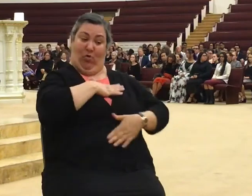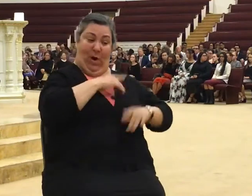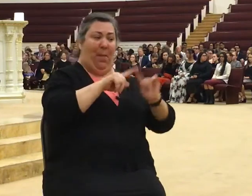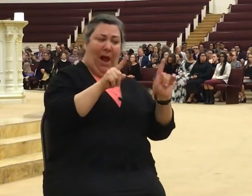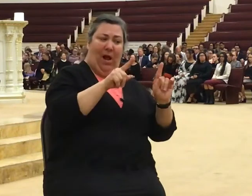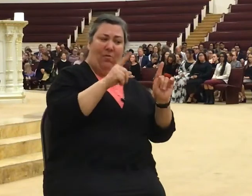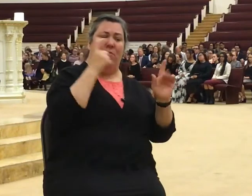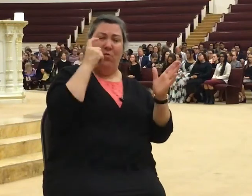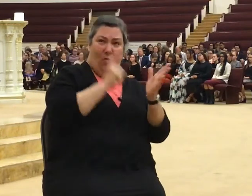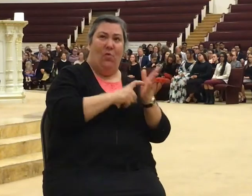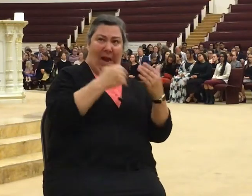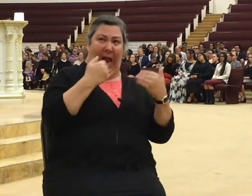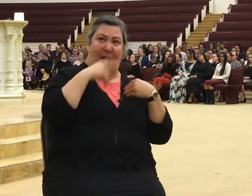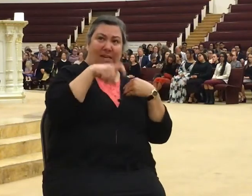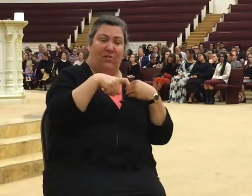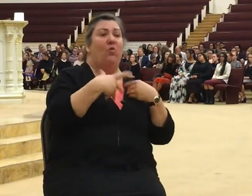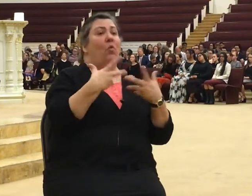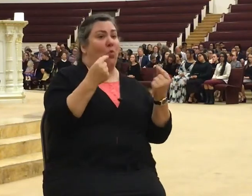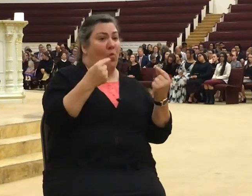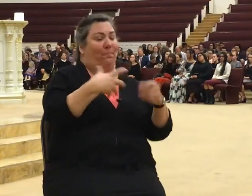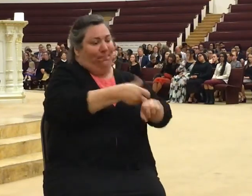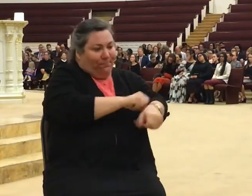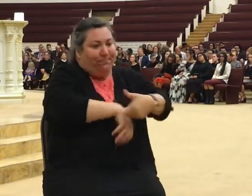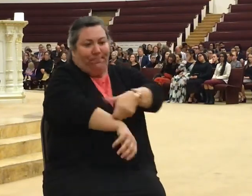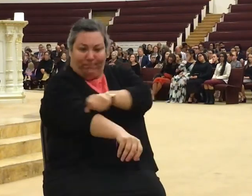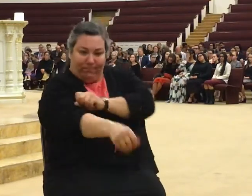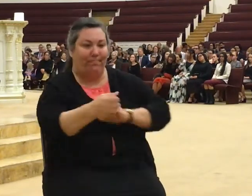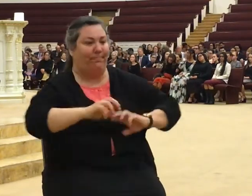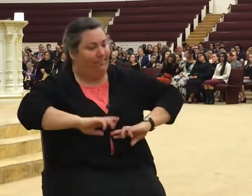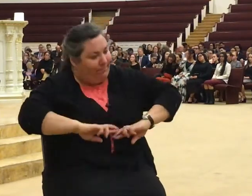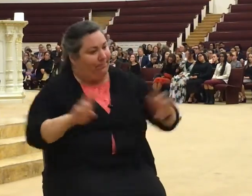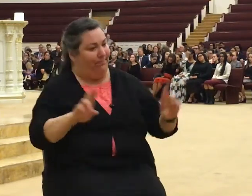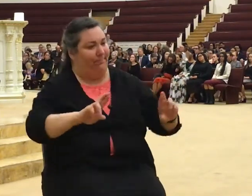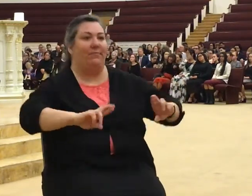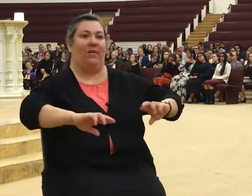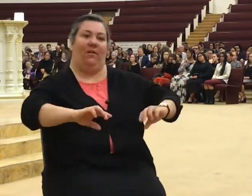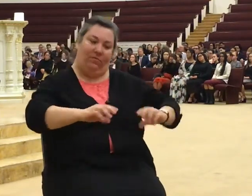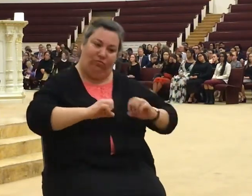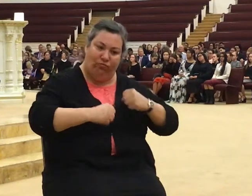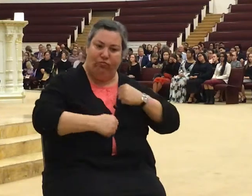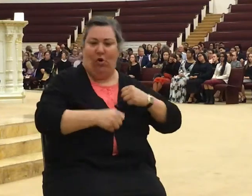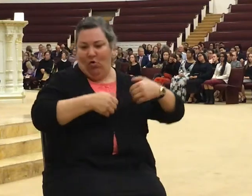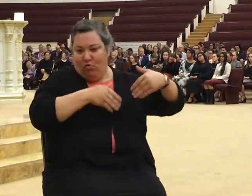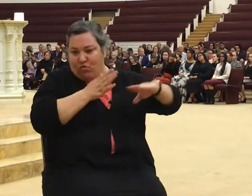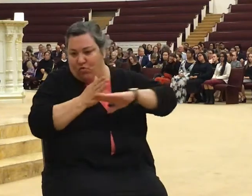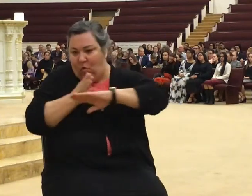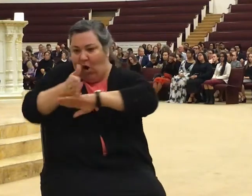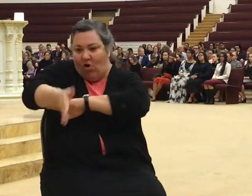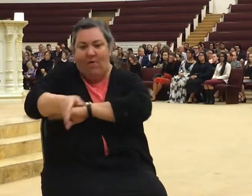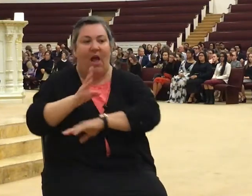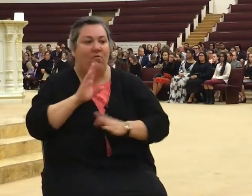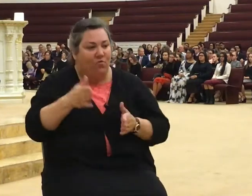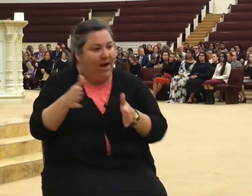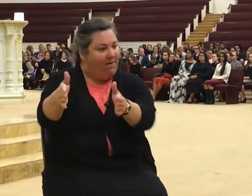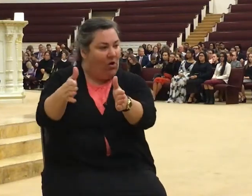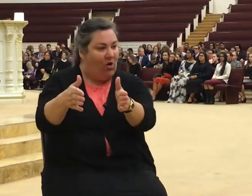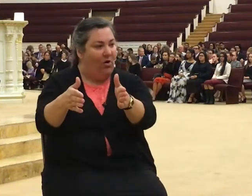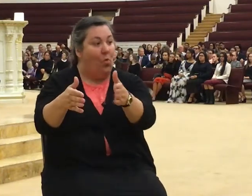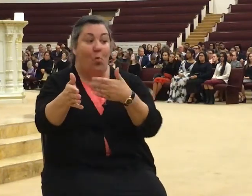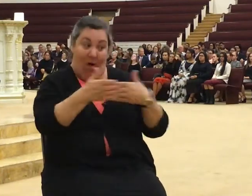there's a need. So we're going to roll up our sleeves, we're going to get our battle gear together, we're going across that river, whatever you tell us to do, you can just lead